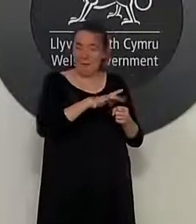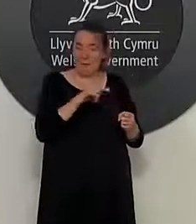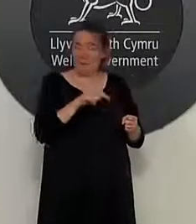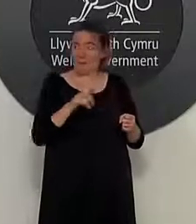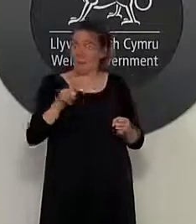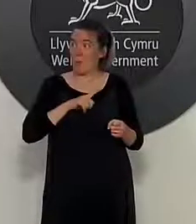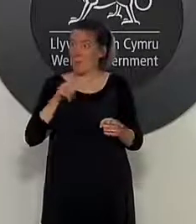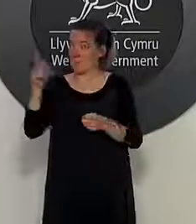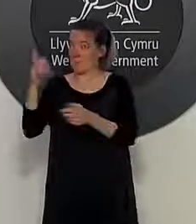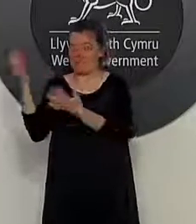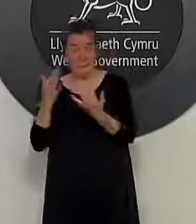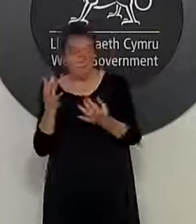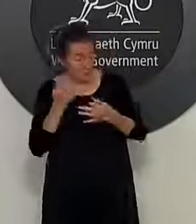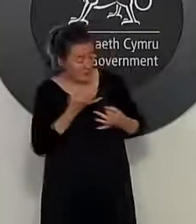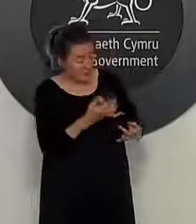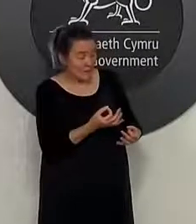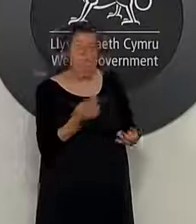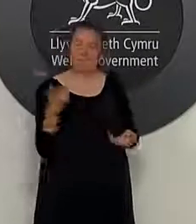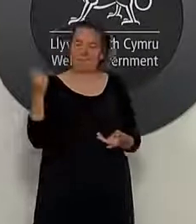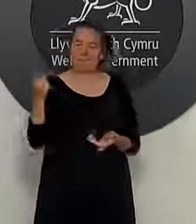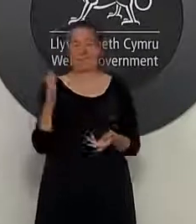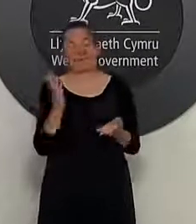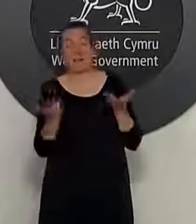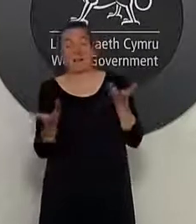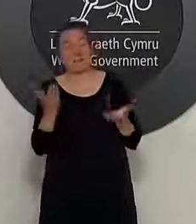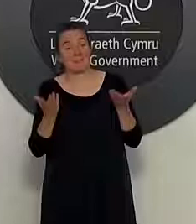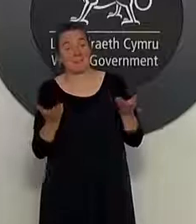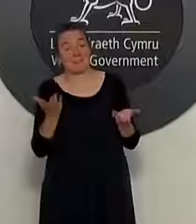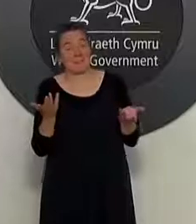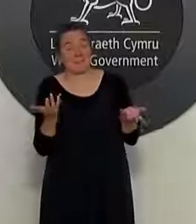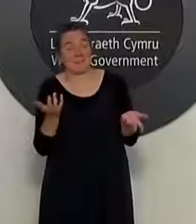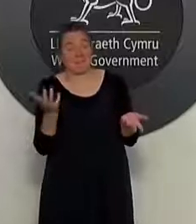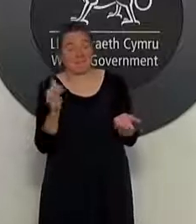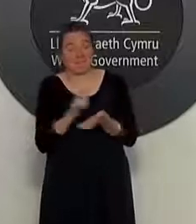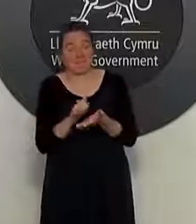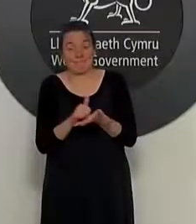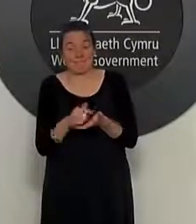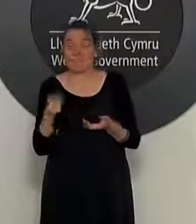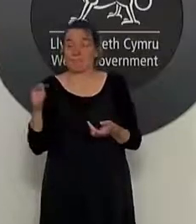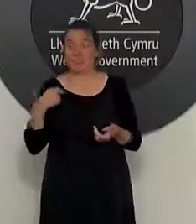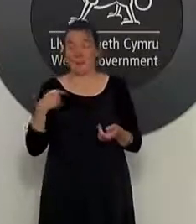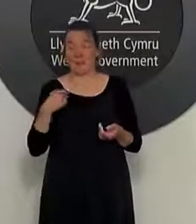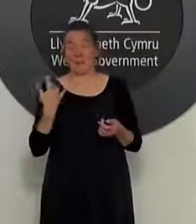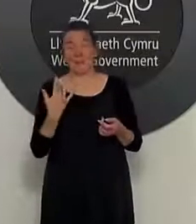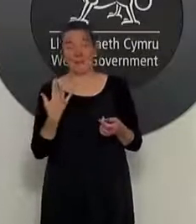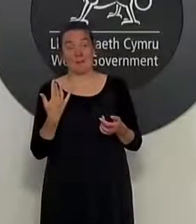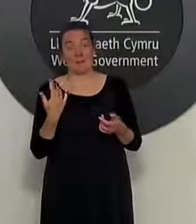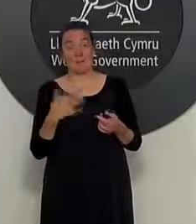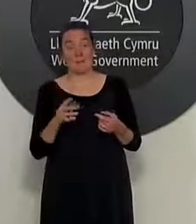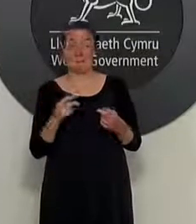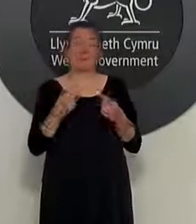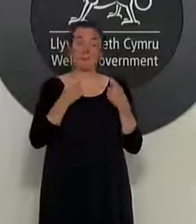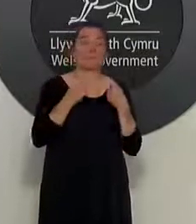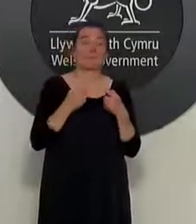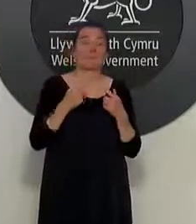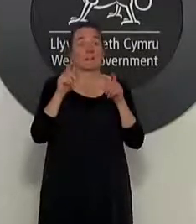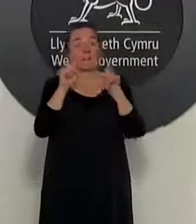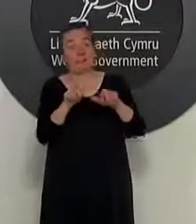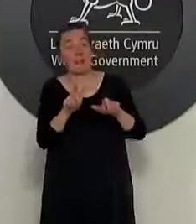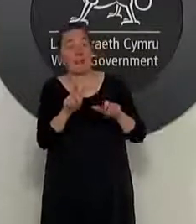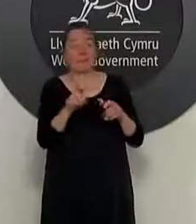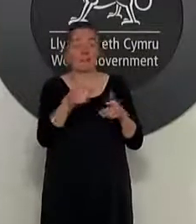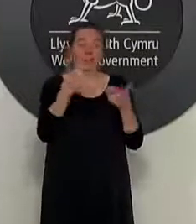Yes, again, you know, it's about balance, isn't it? I mean, I've stayed in hotels, in bed and